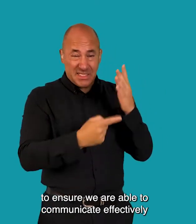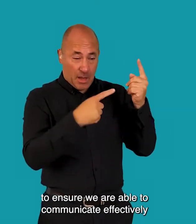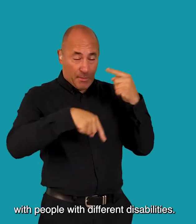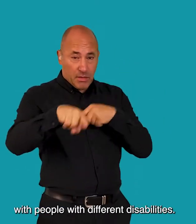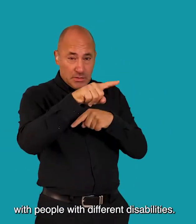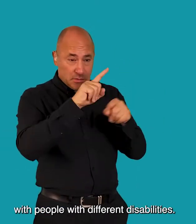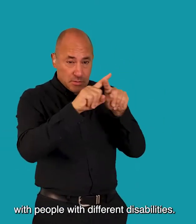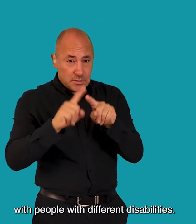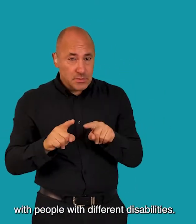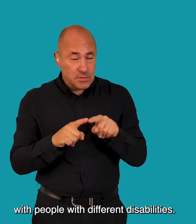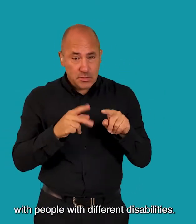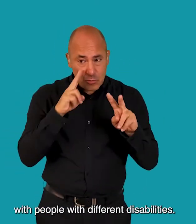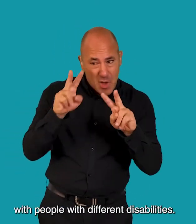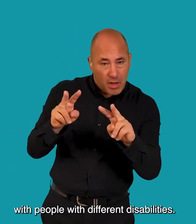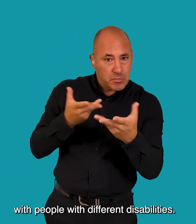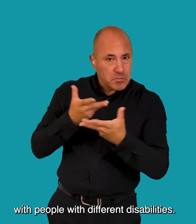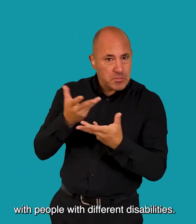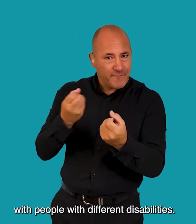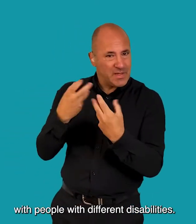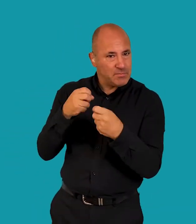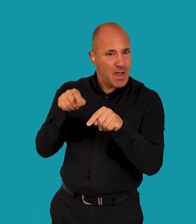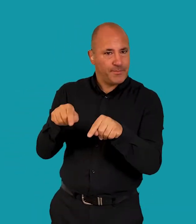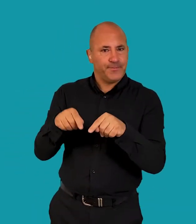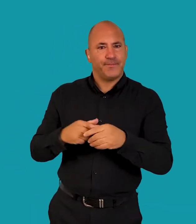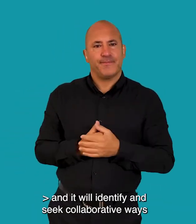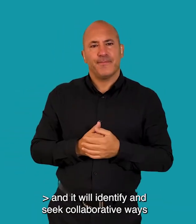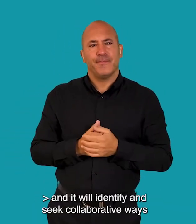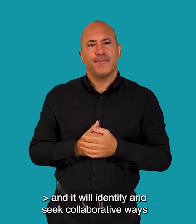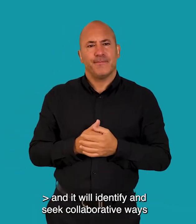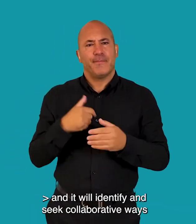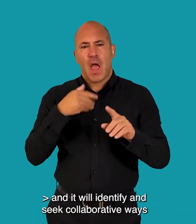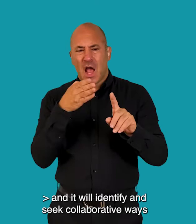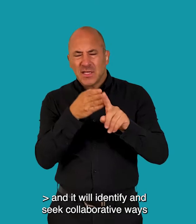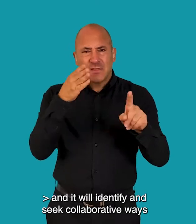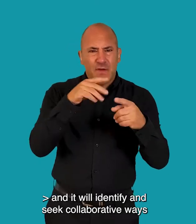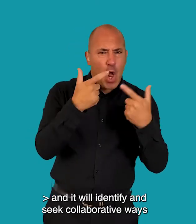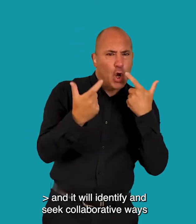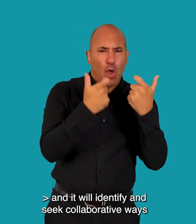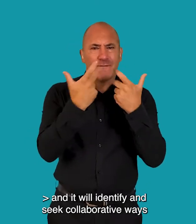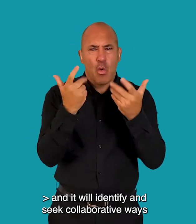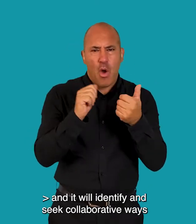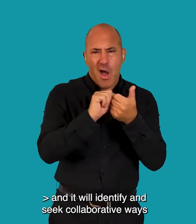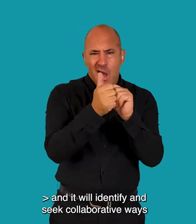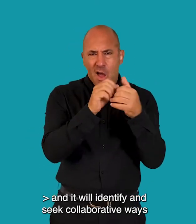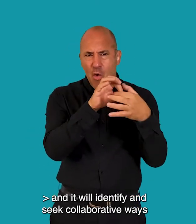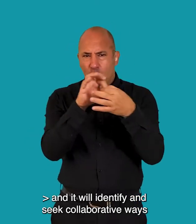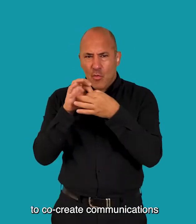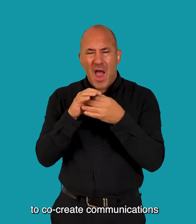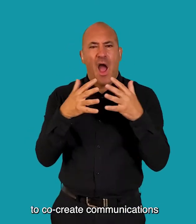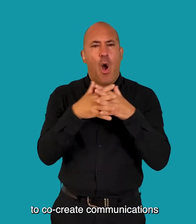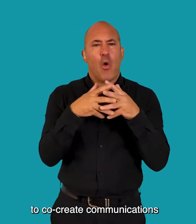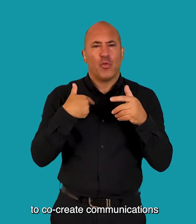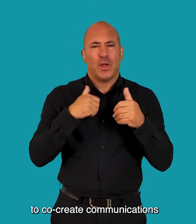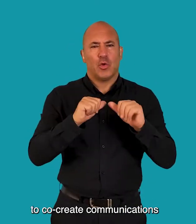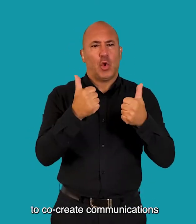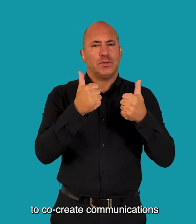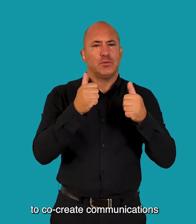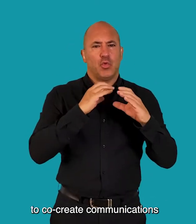with people with different disabilities. And it will identify and seek collaborative ways to co-create